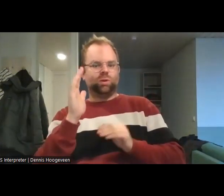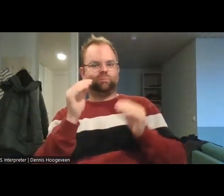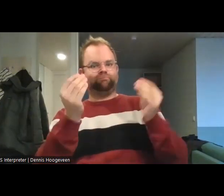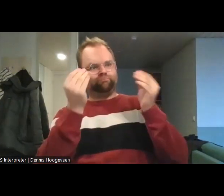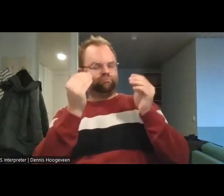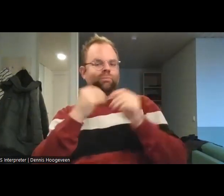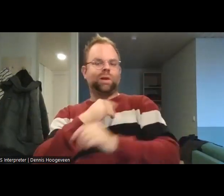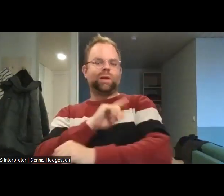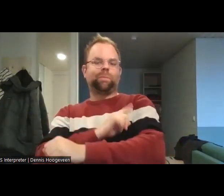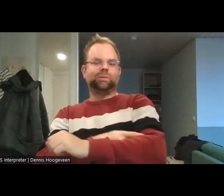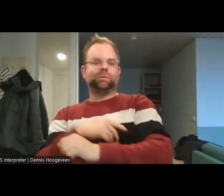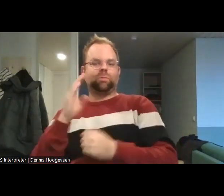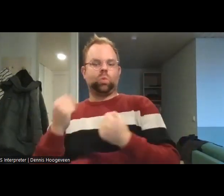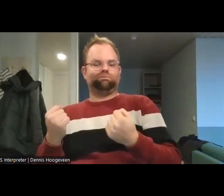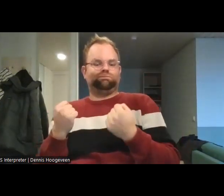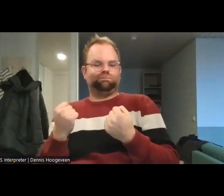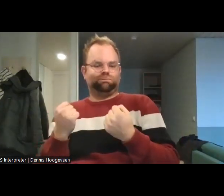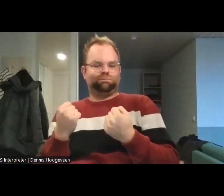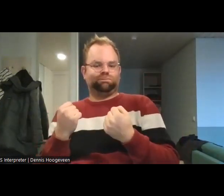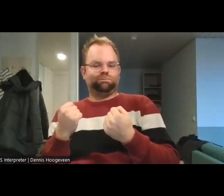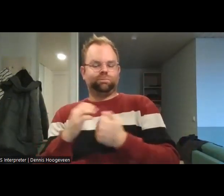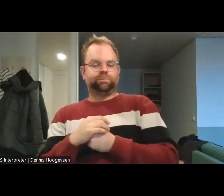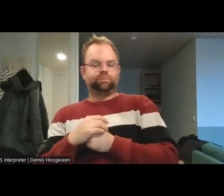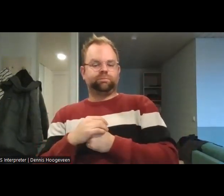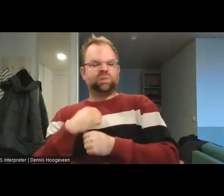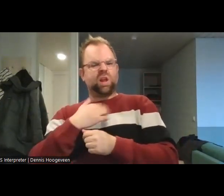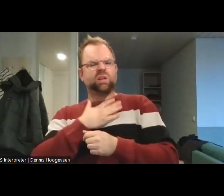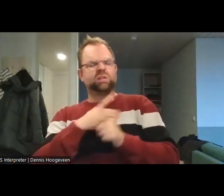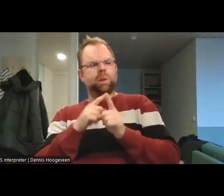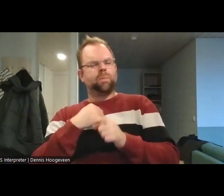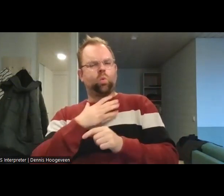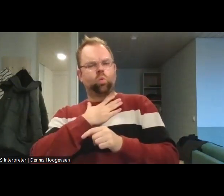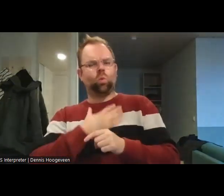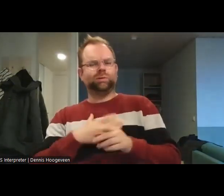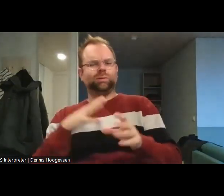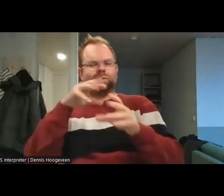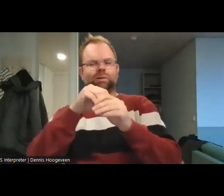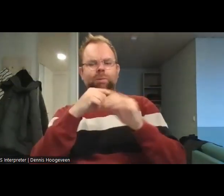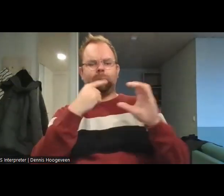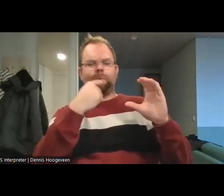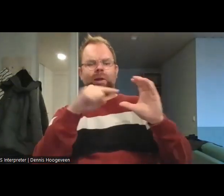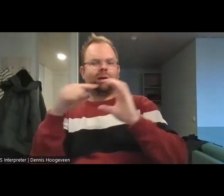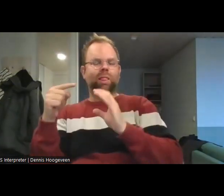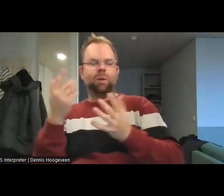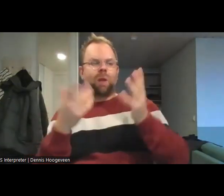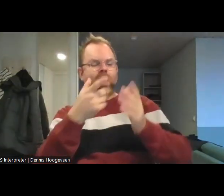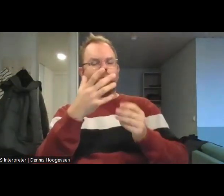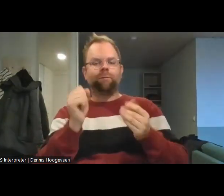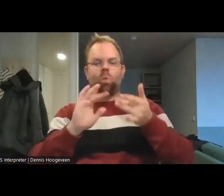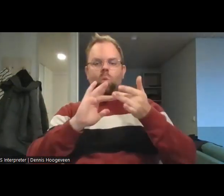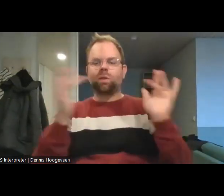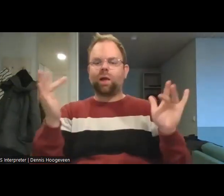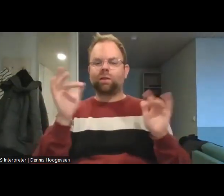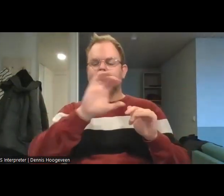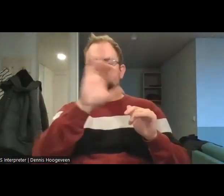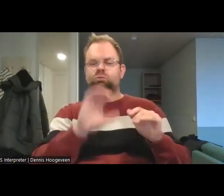online sessions, so that I can take part, which would also help us